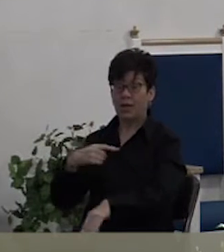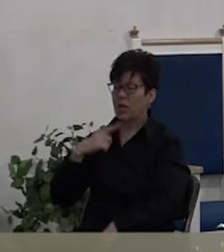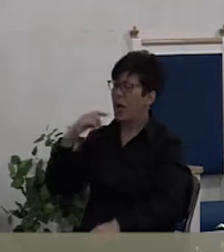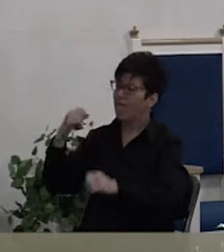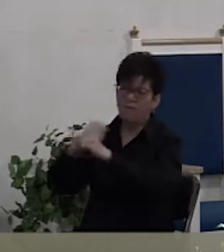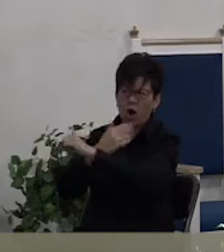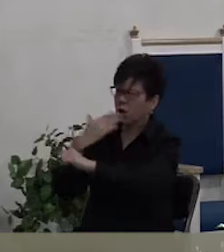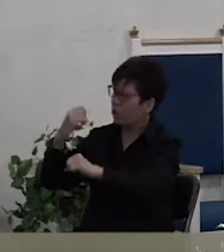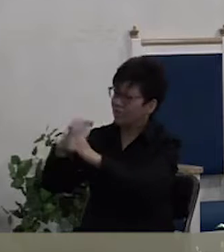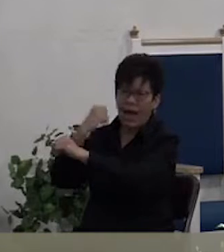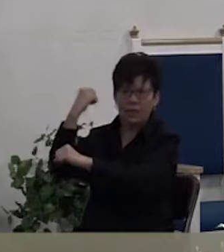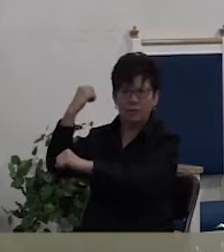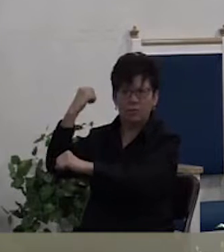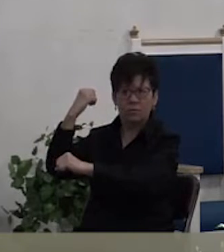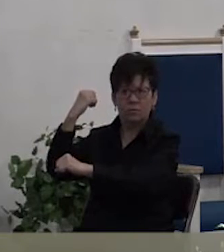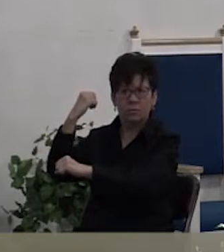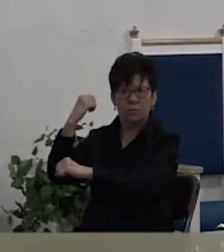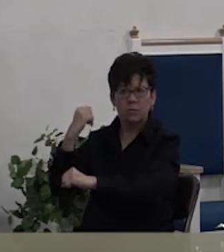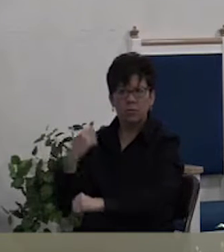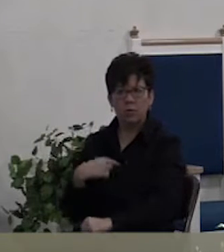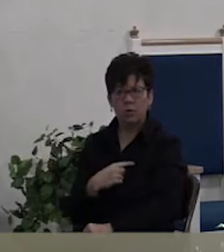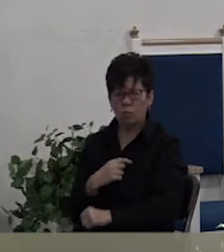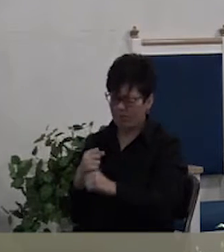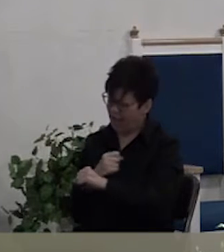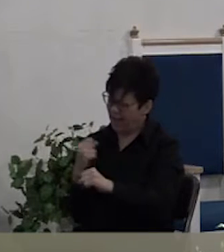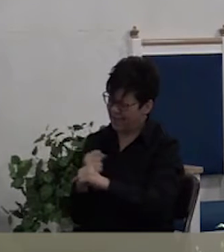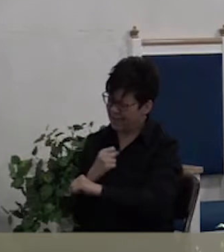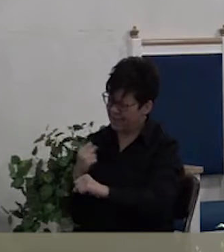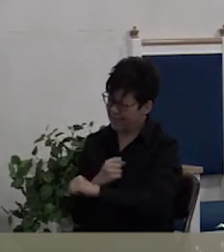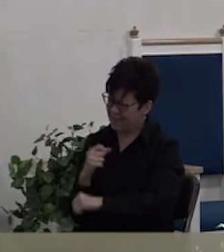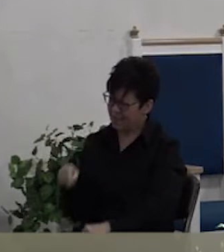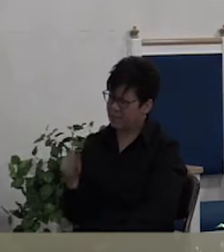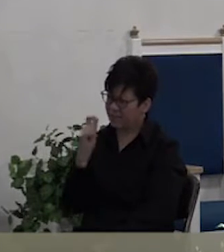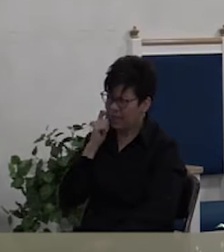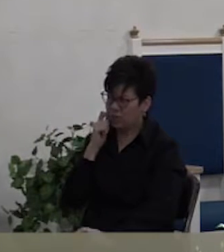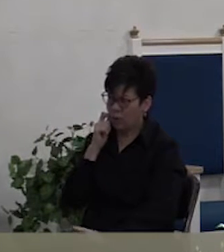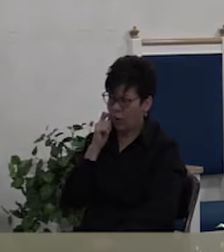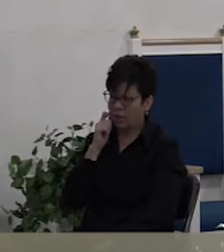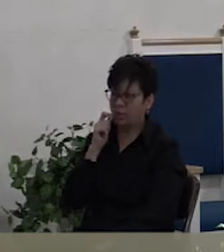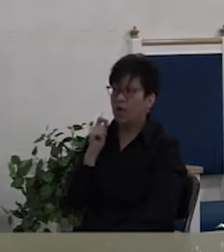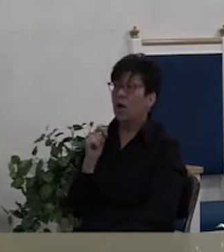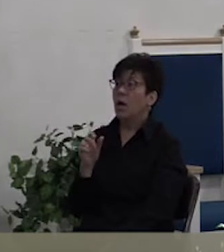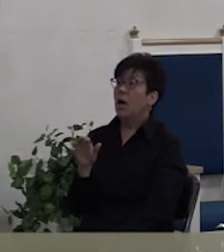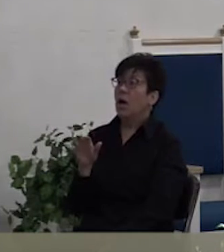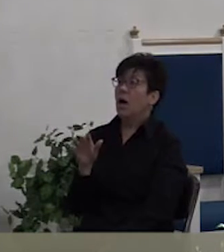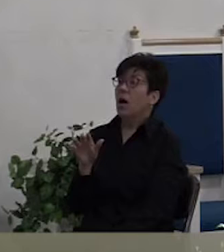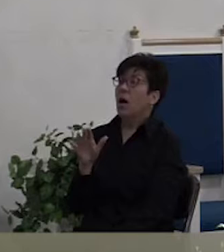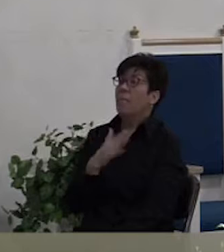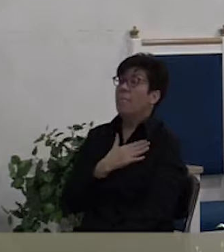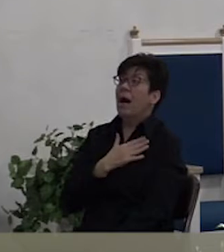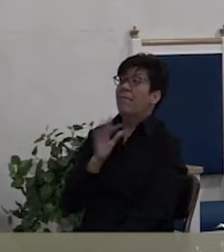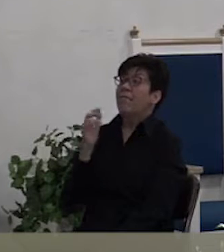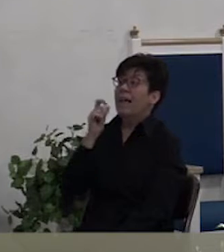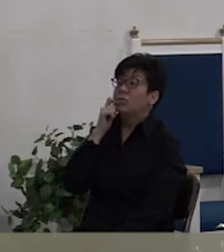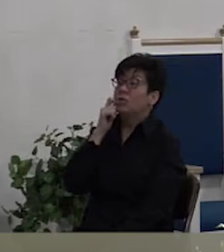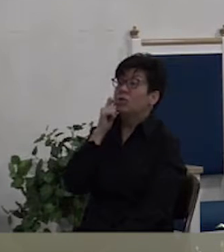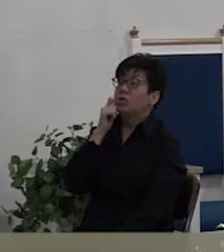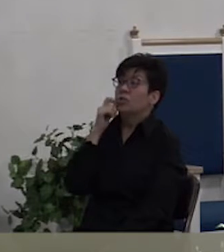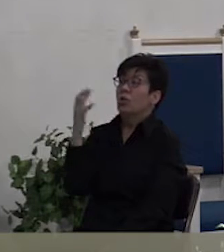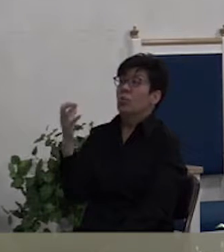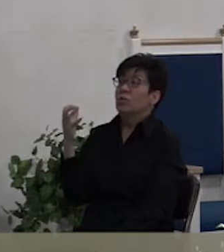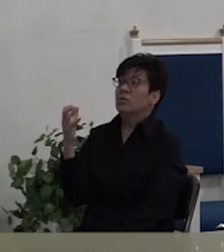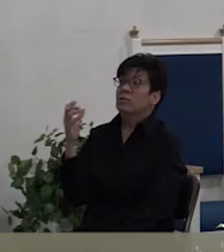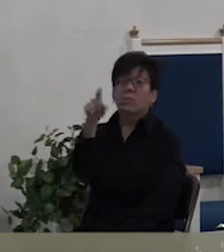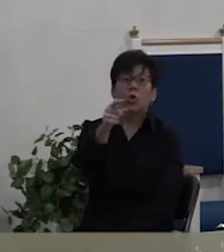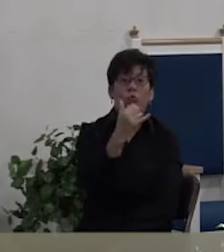good fight. We are fighting this flesh because my flesh wants to go